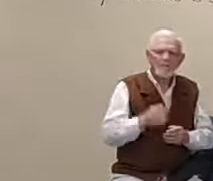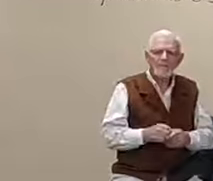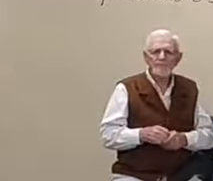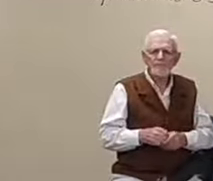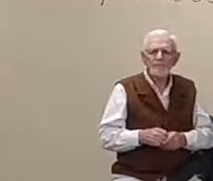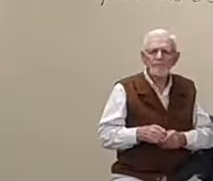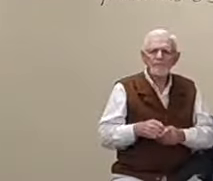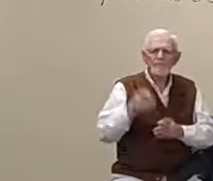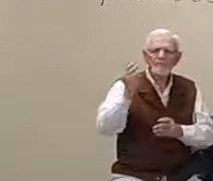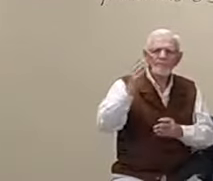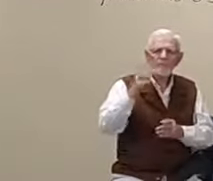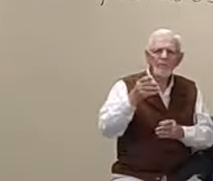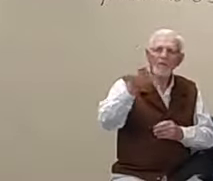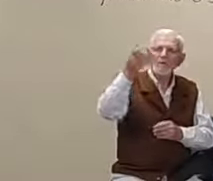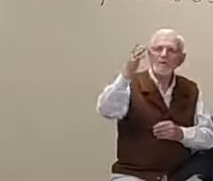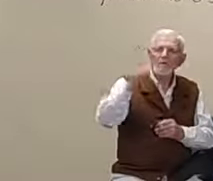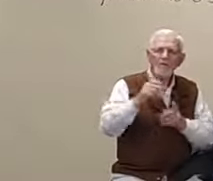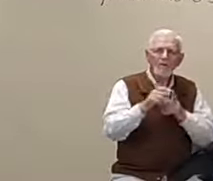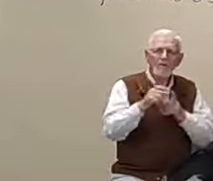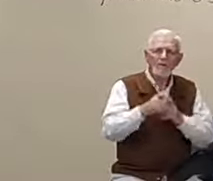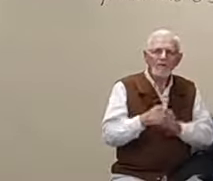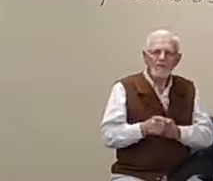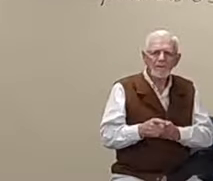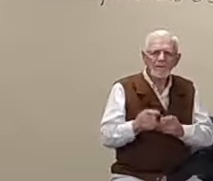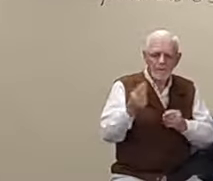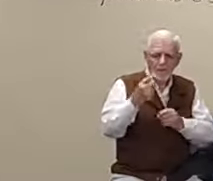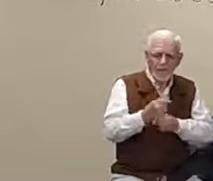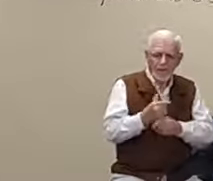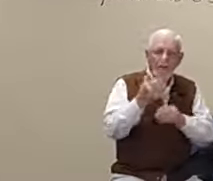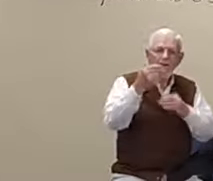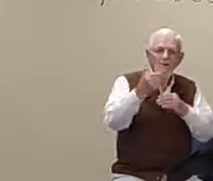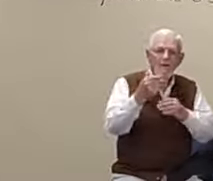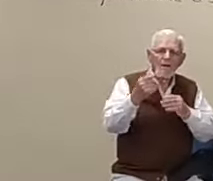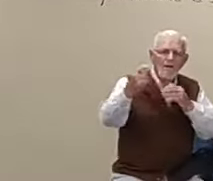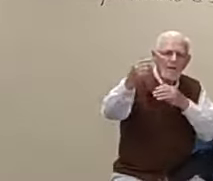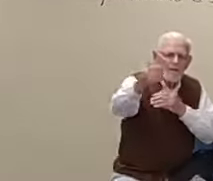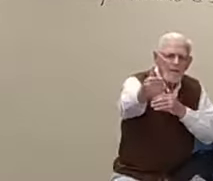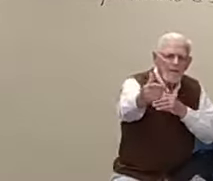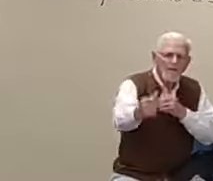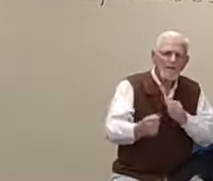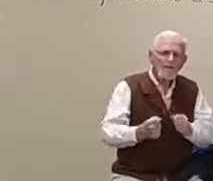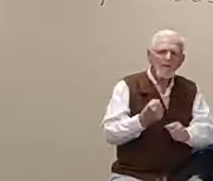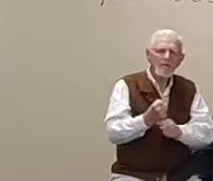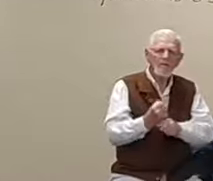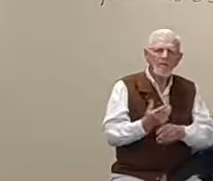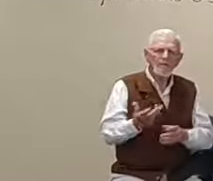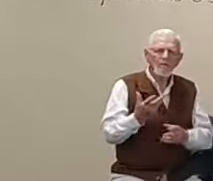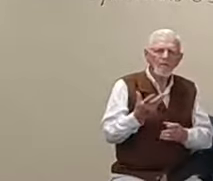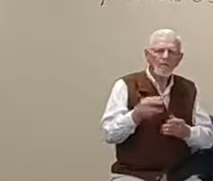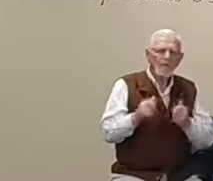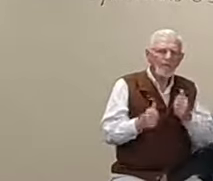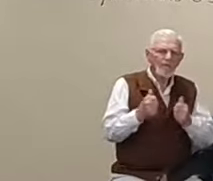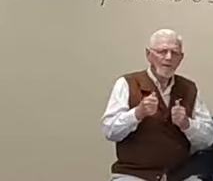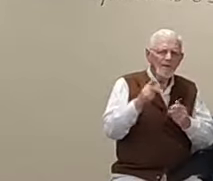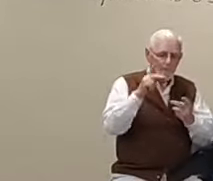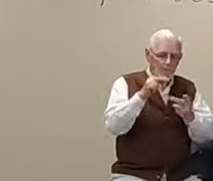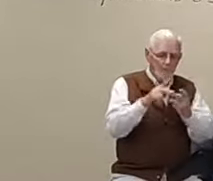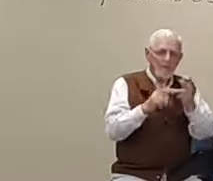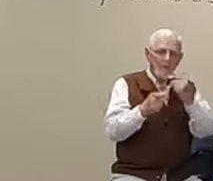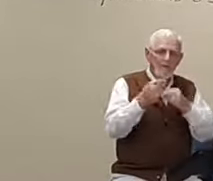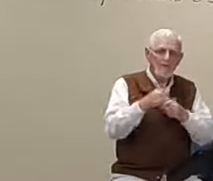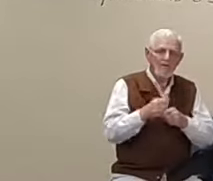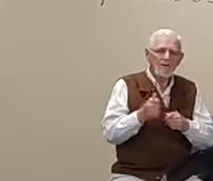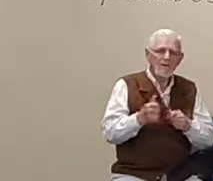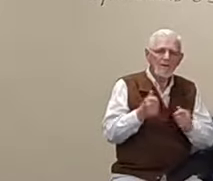word, whether it's today or next week or next year or whatever. But when that which is perfect is come, then that which is